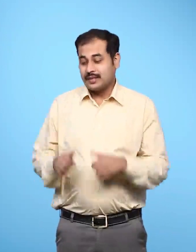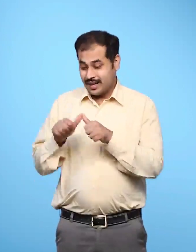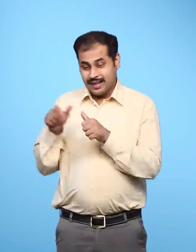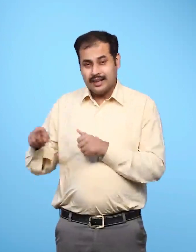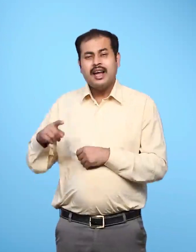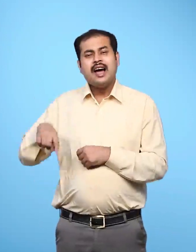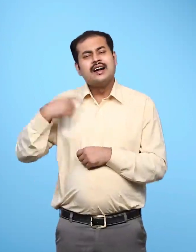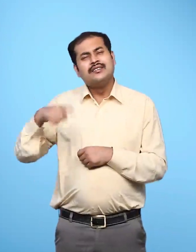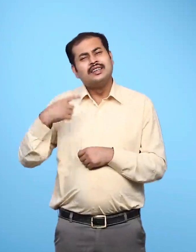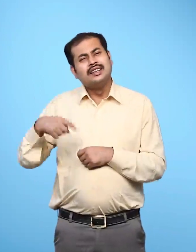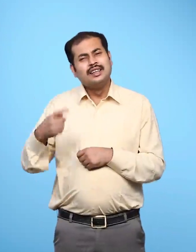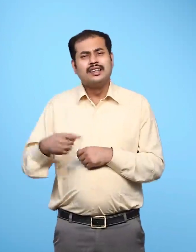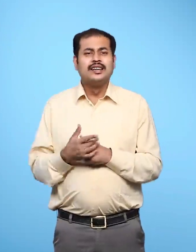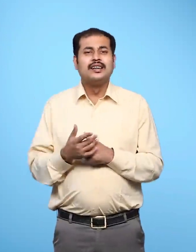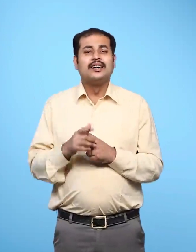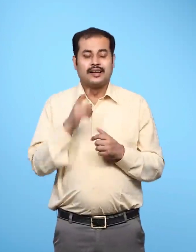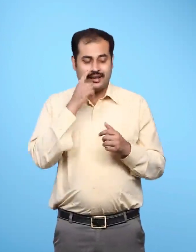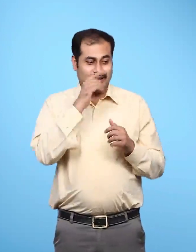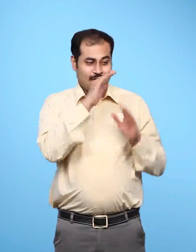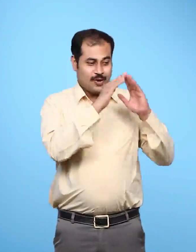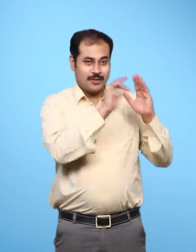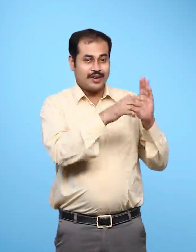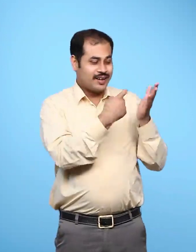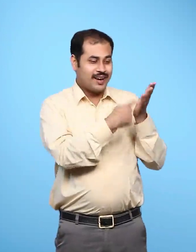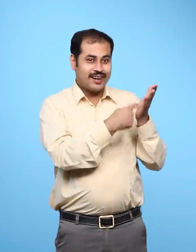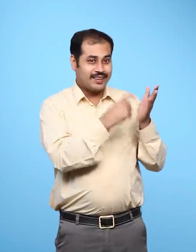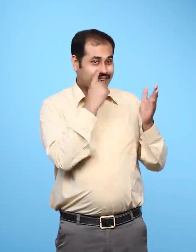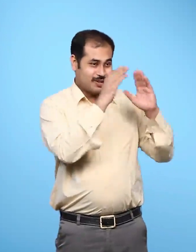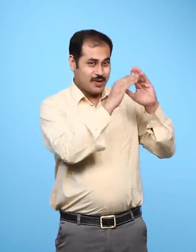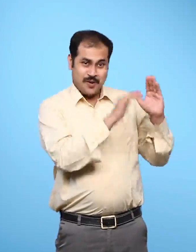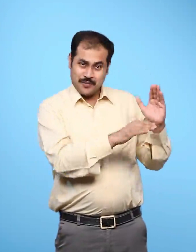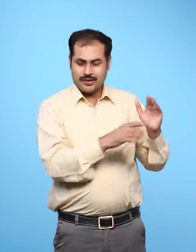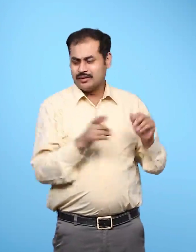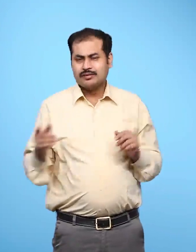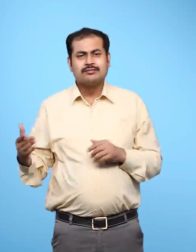He gives the same amount of milk at Rani's house every day. Question